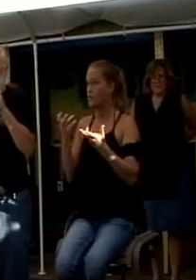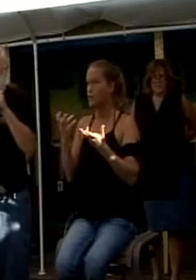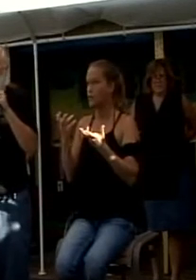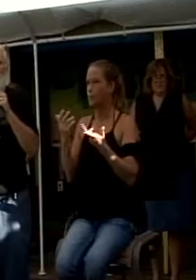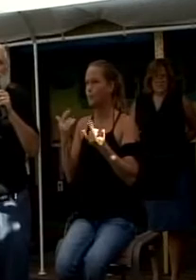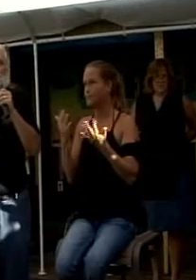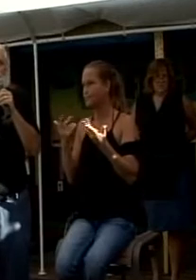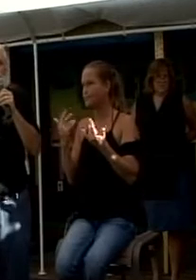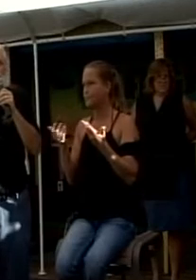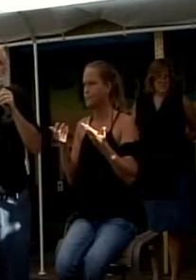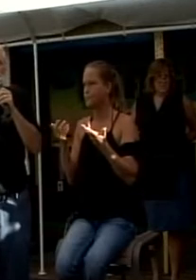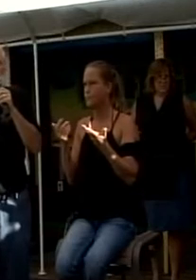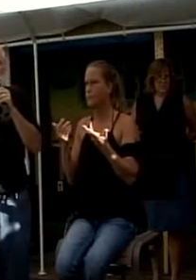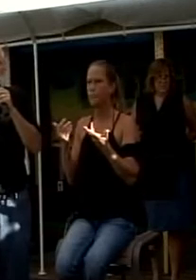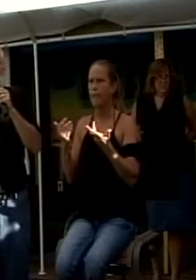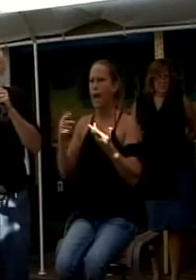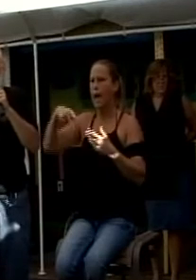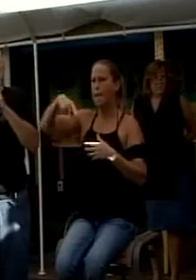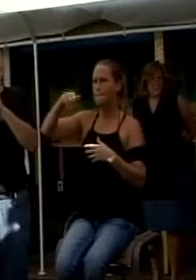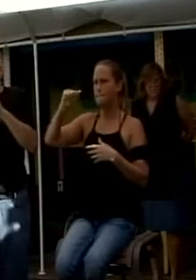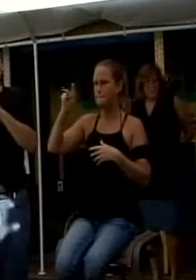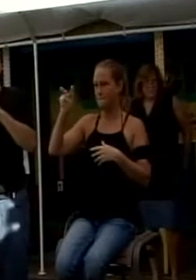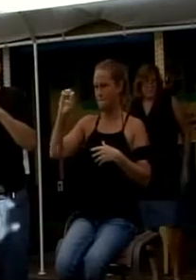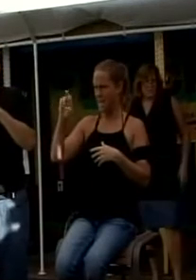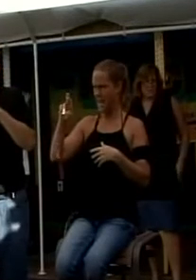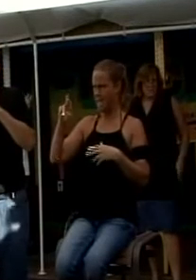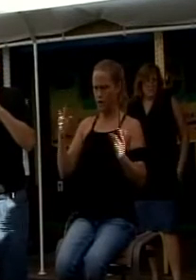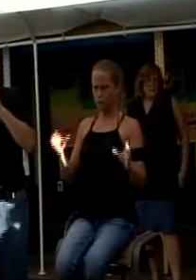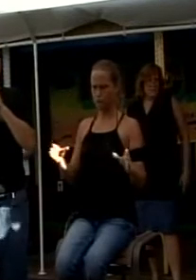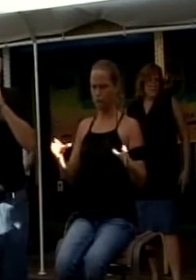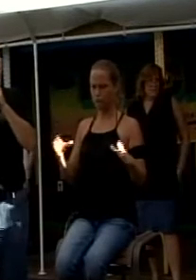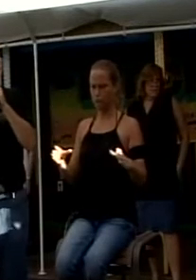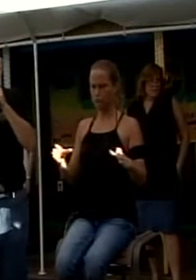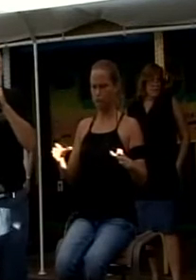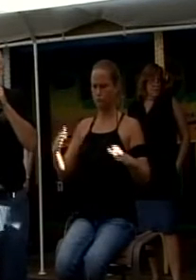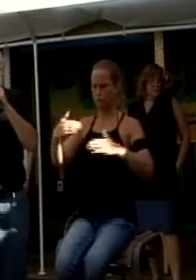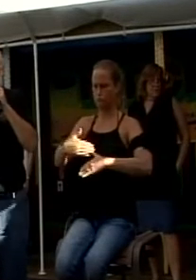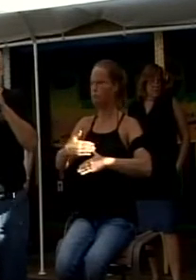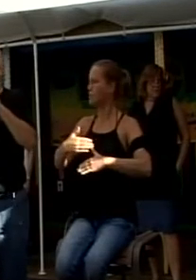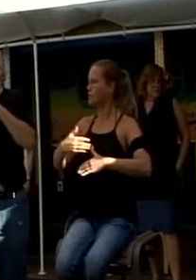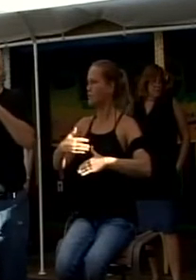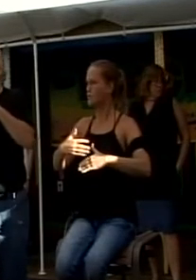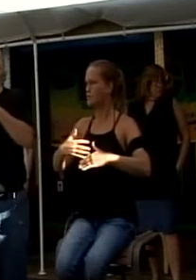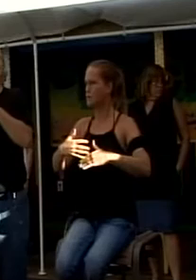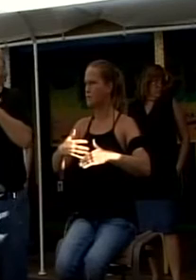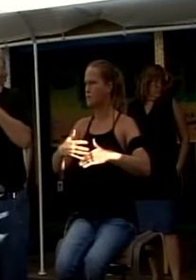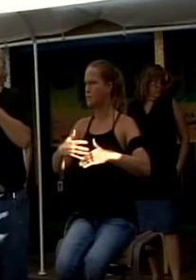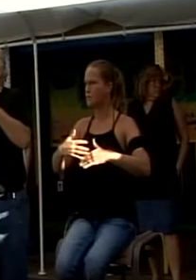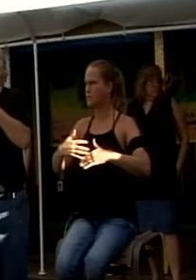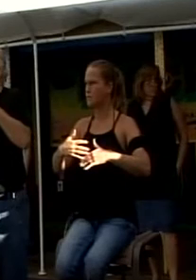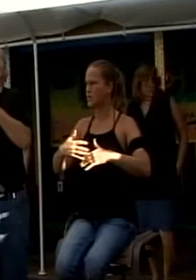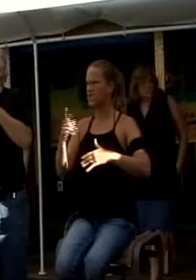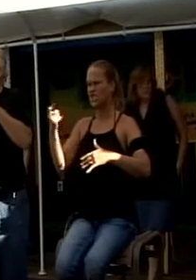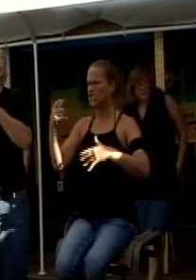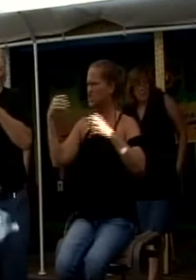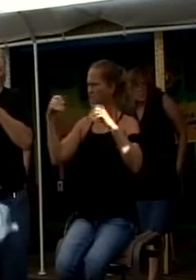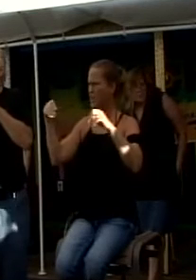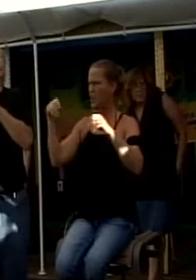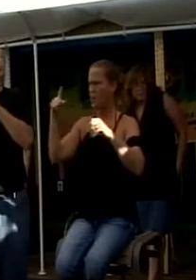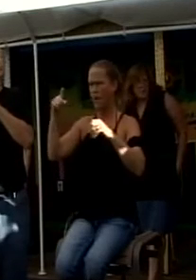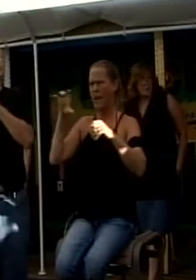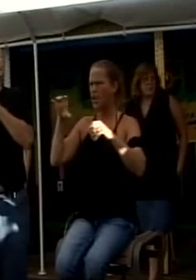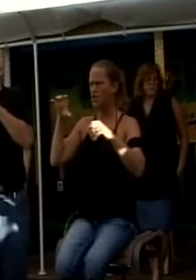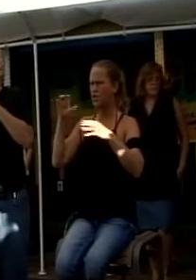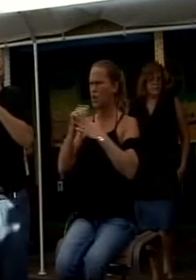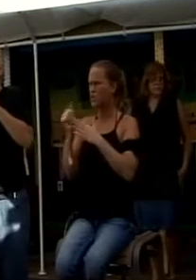funds together. But the pavers, basically, if you're getting a base paver, where Patty has them at $100, and then if